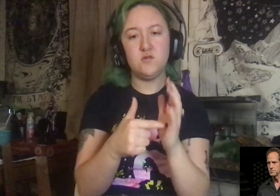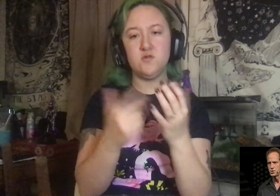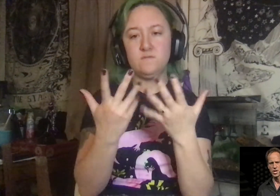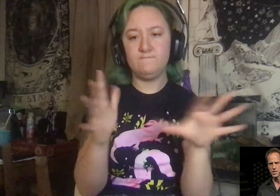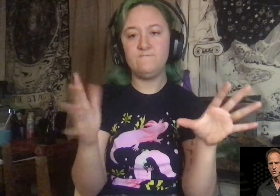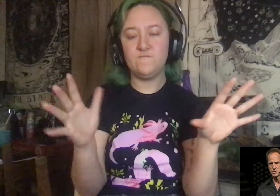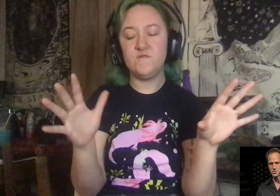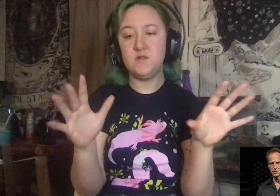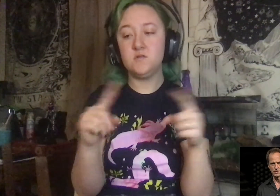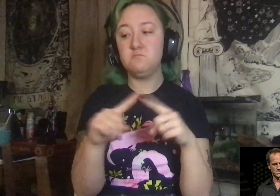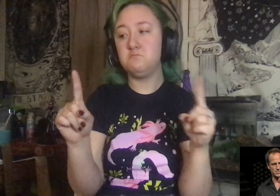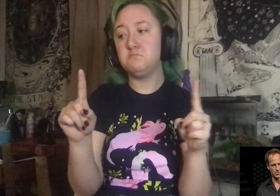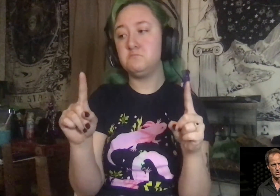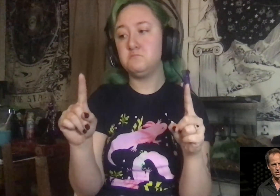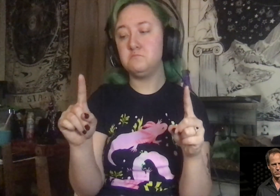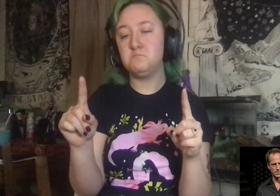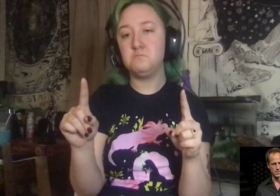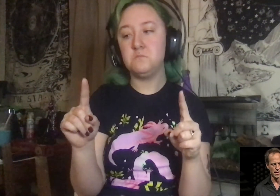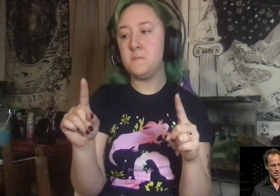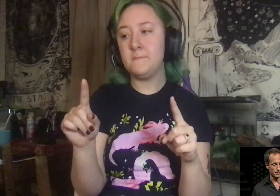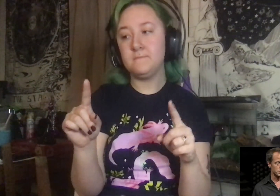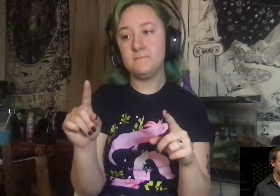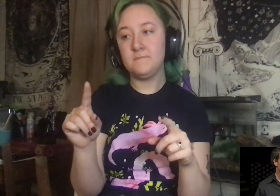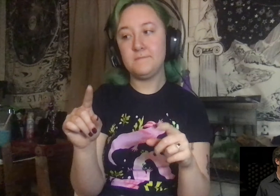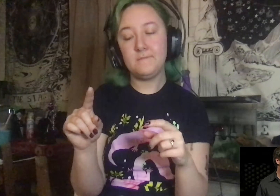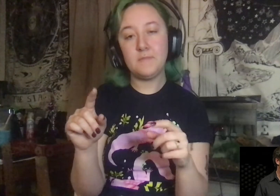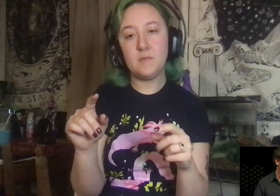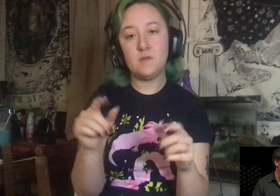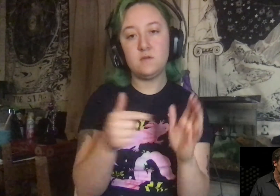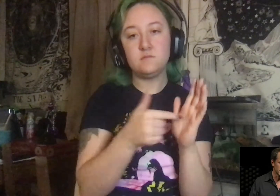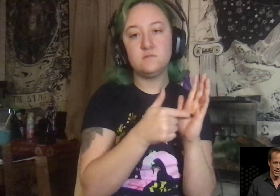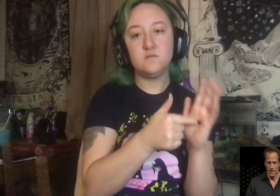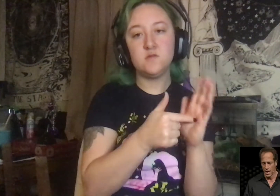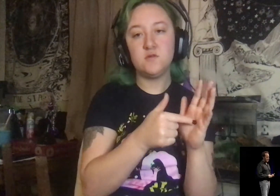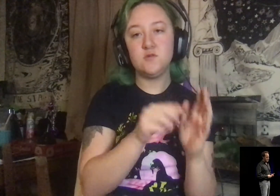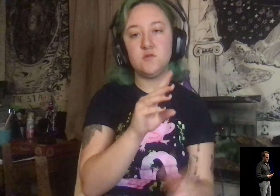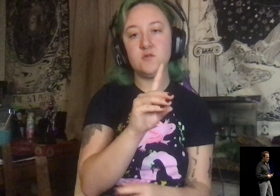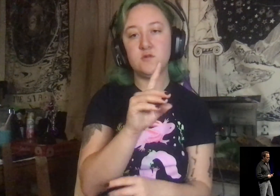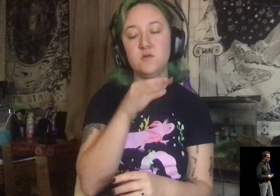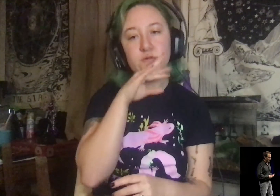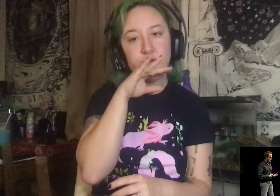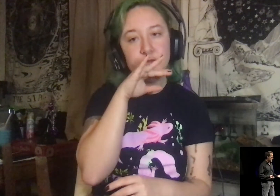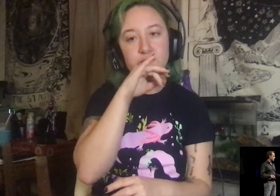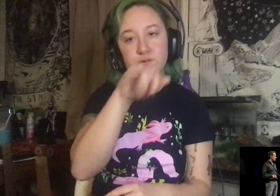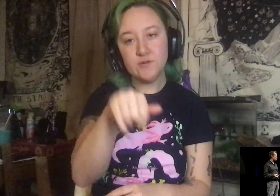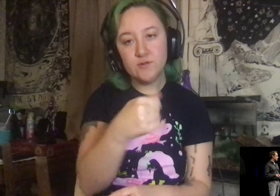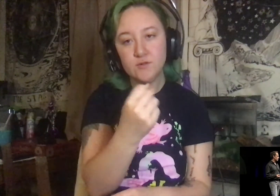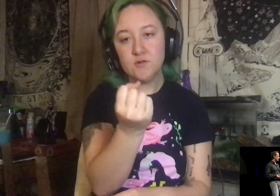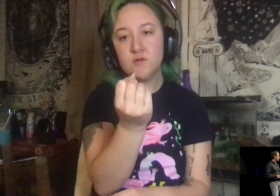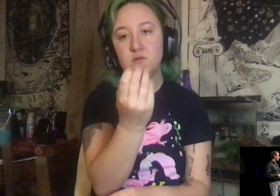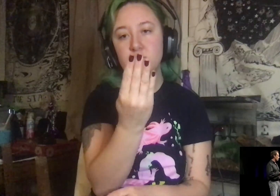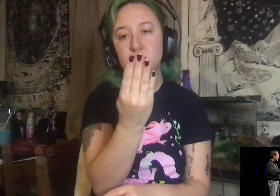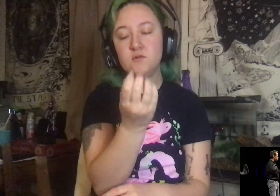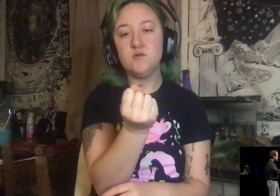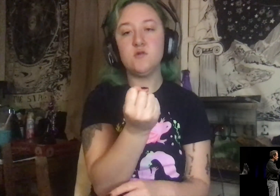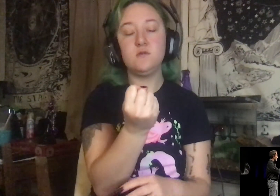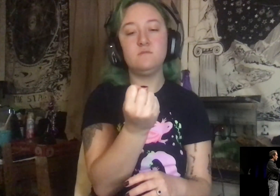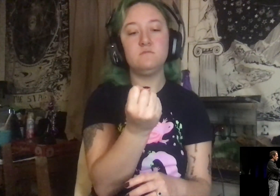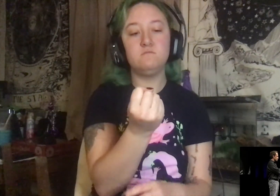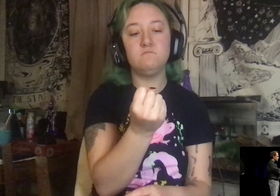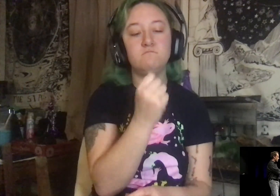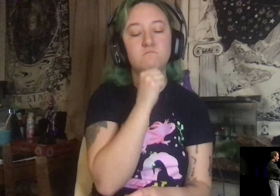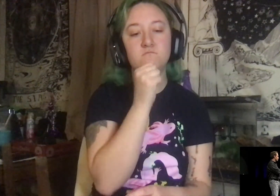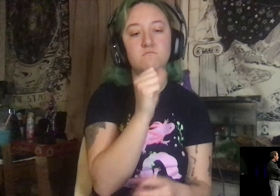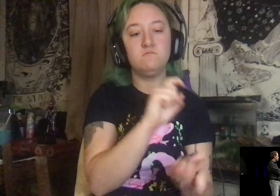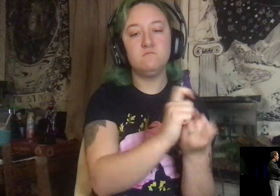didn't change in terms of what the show is, but it changed for me personally. And now when I talk about the show, I no longer just tell